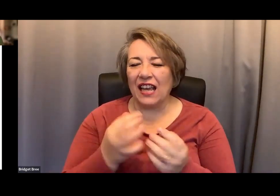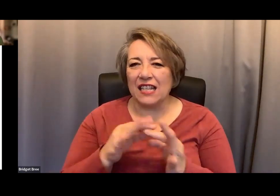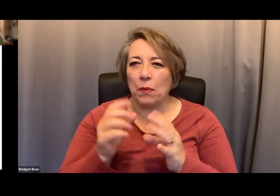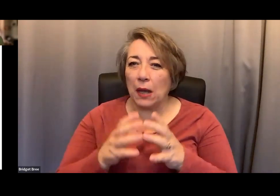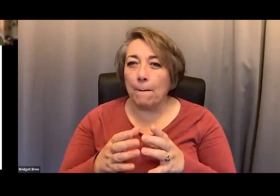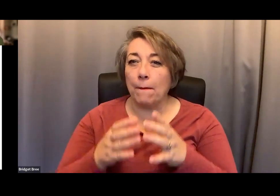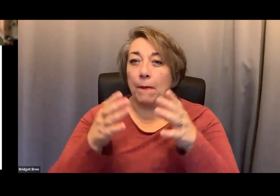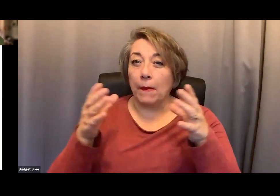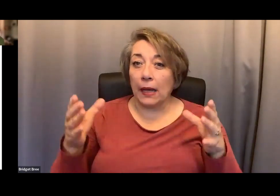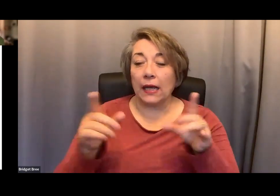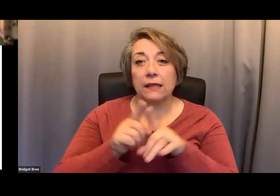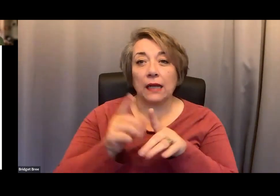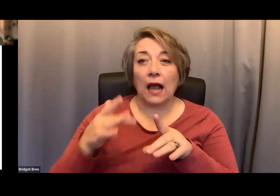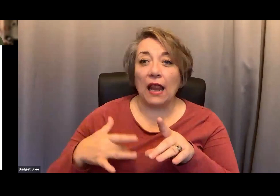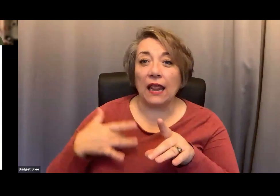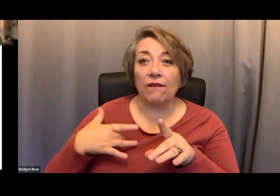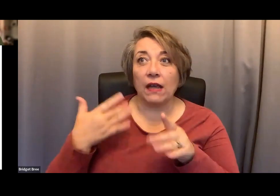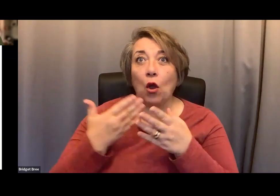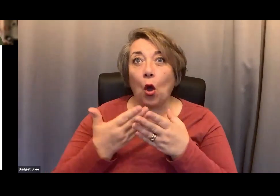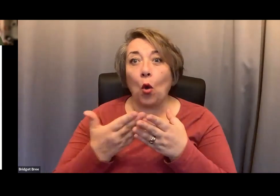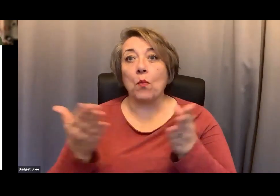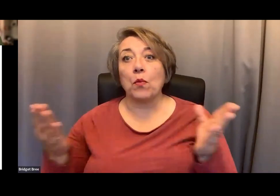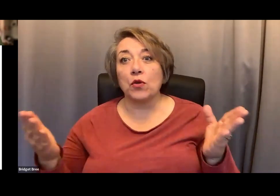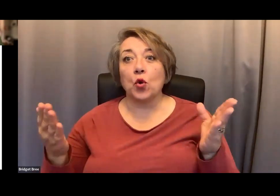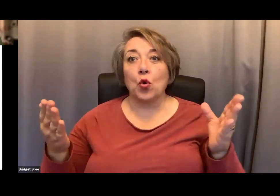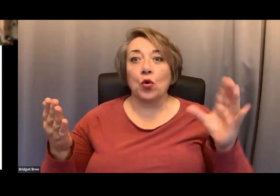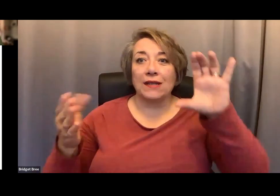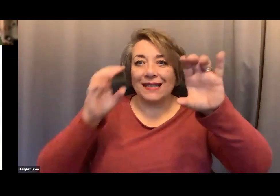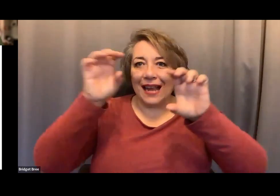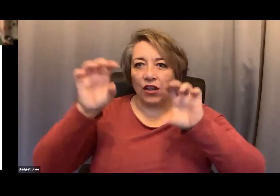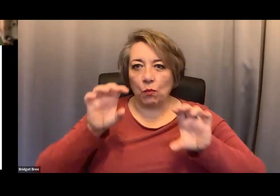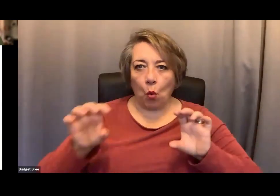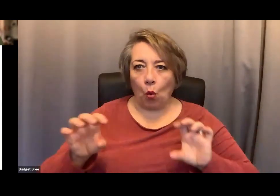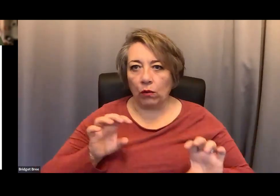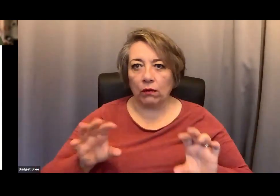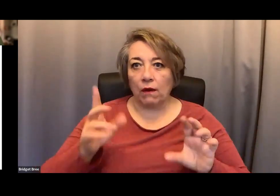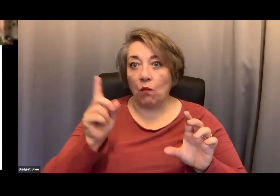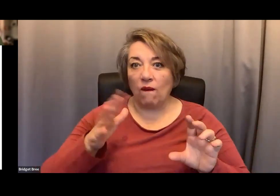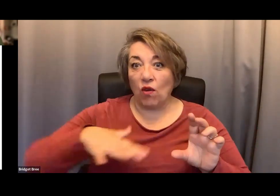a living open source dashboard for the neighbourhood, co-created by all of those who live there.